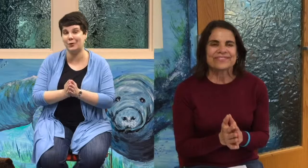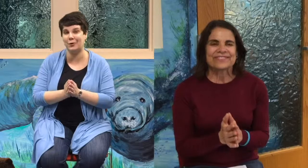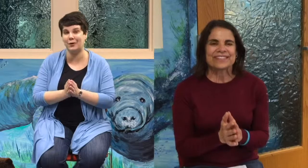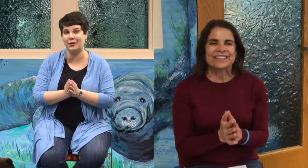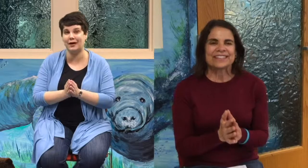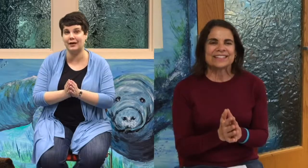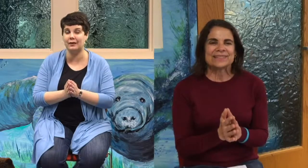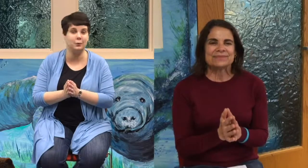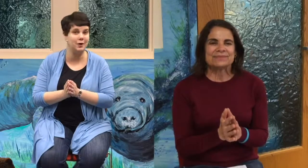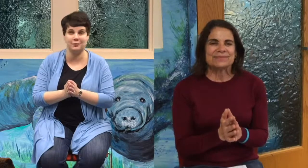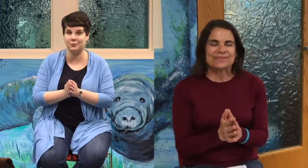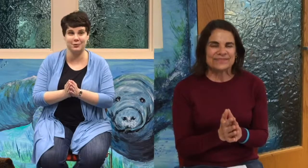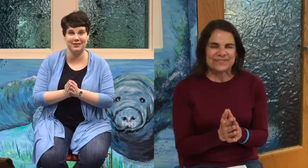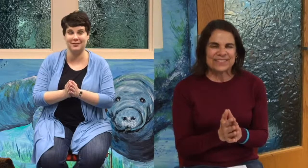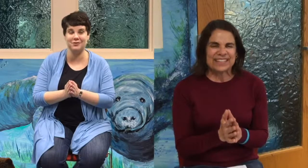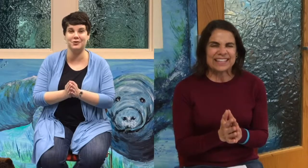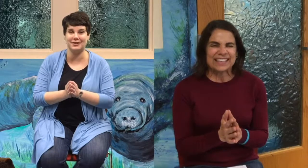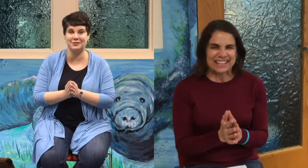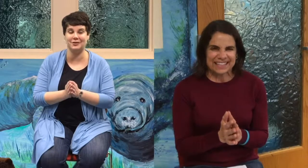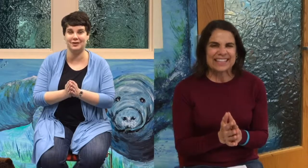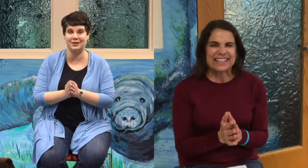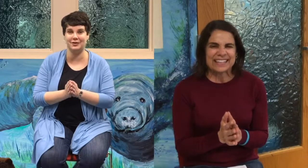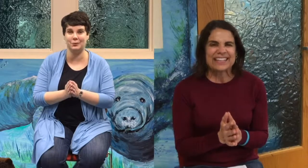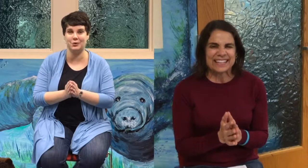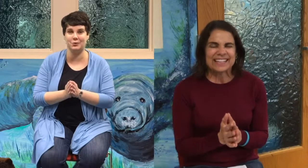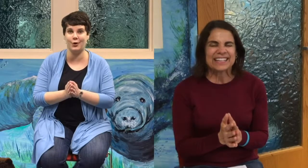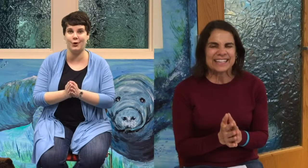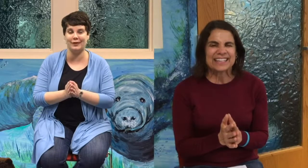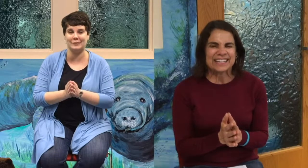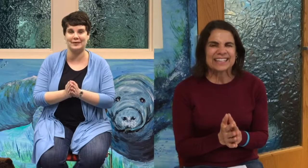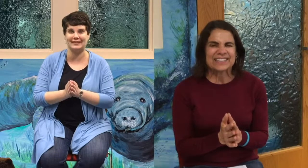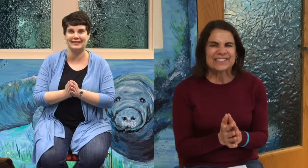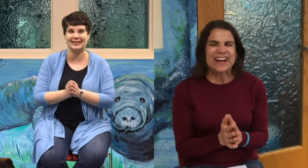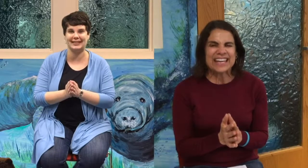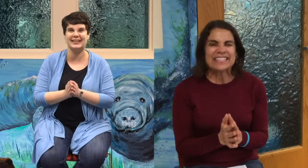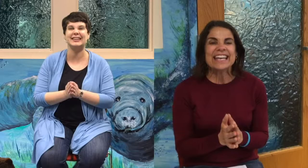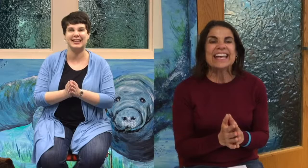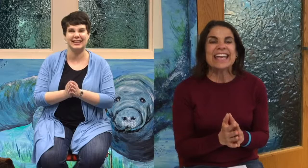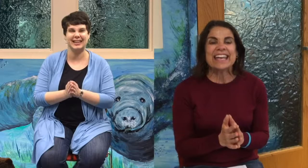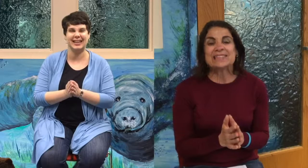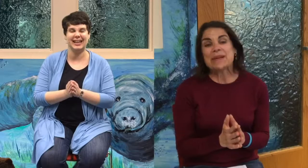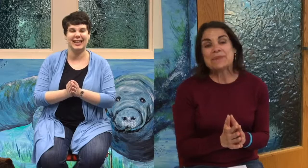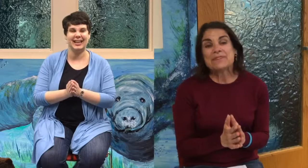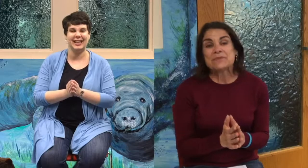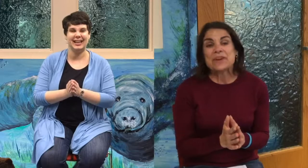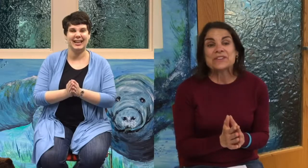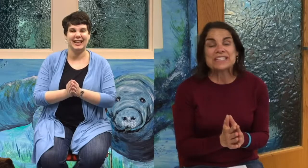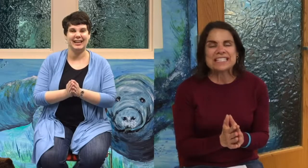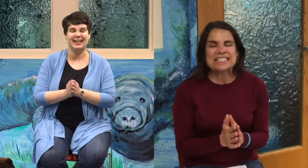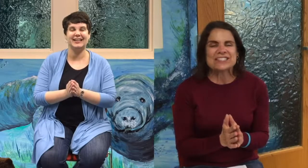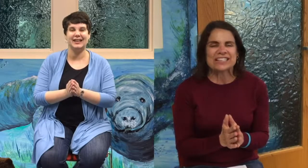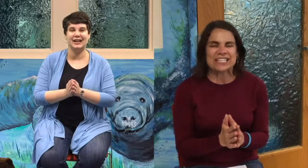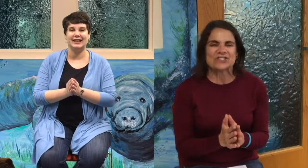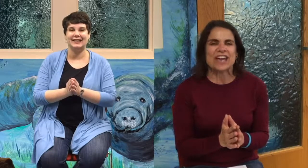or whoever's with you. You can do their, what you call them. Right, and maybe you have a brother or sister. Let's try